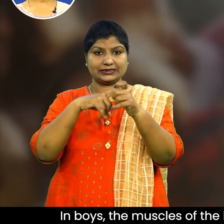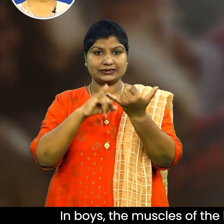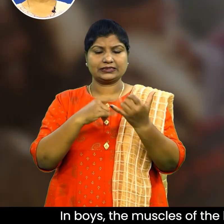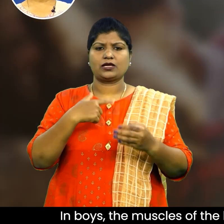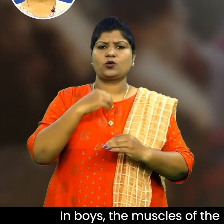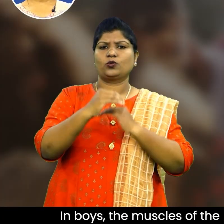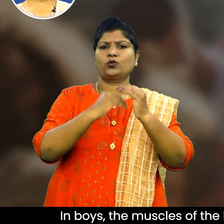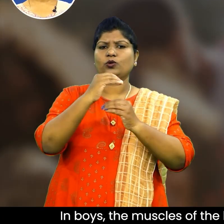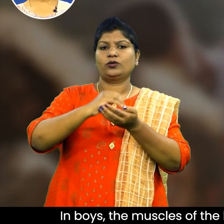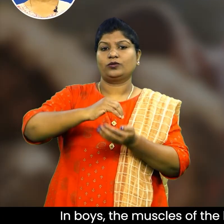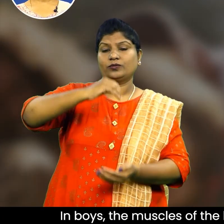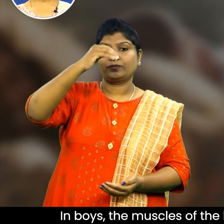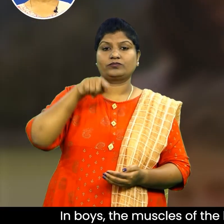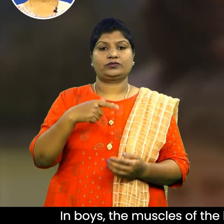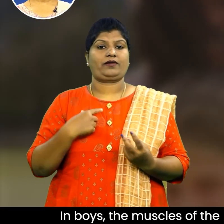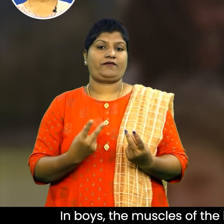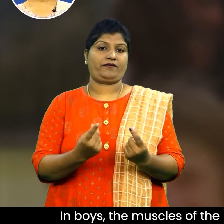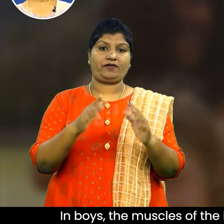girls.